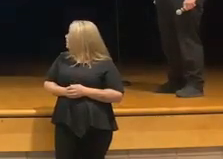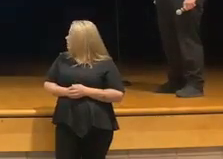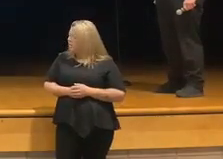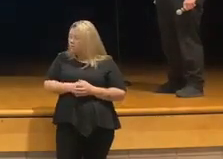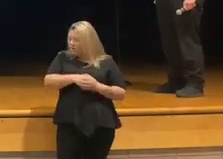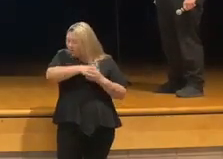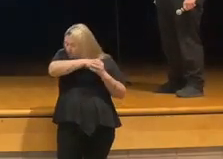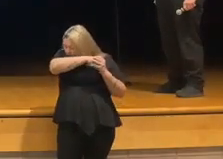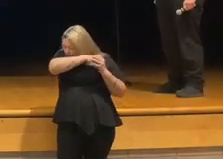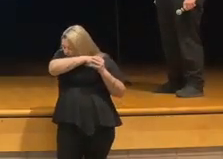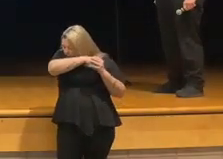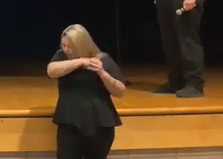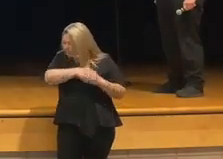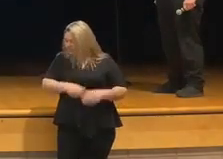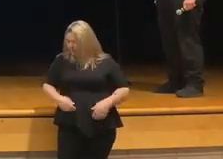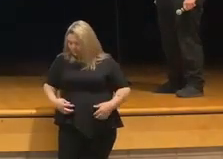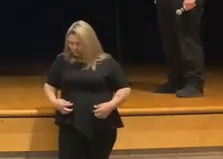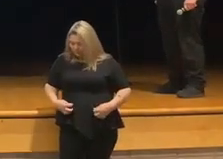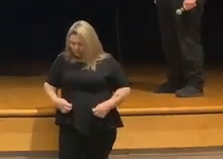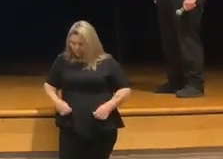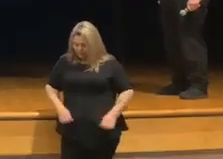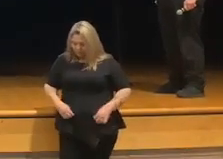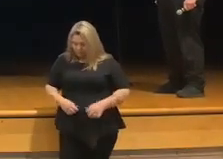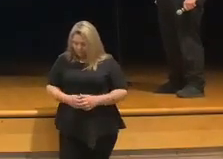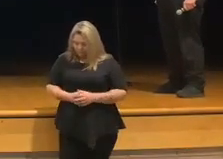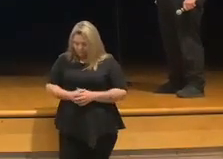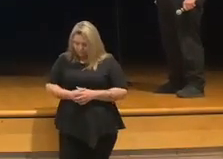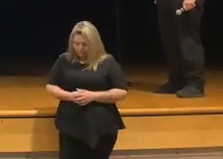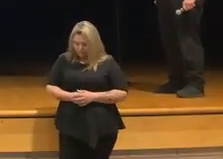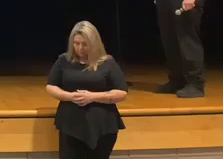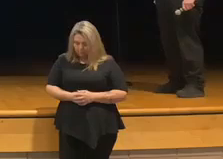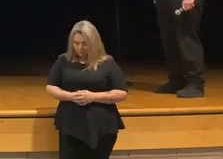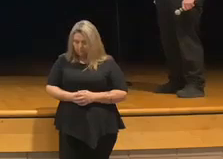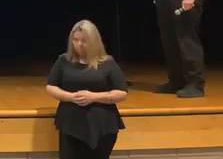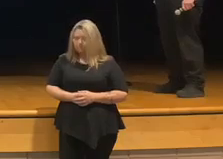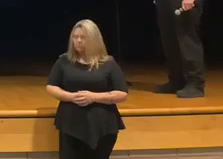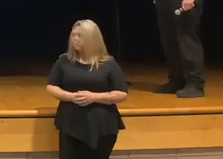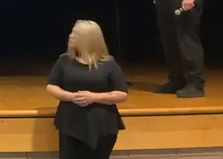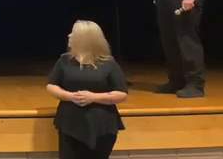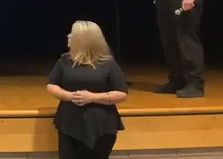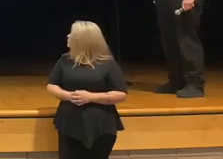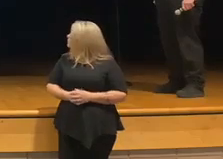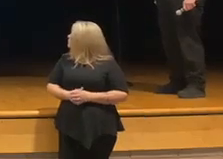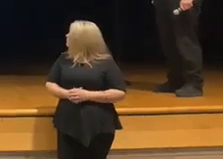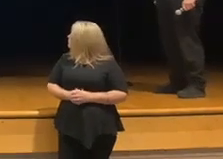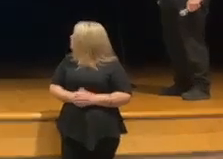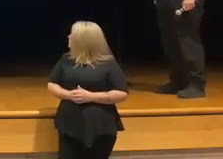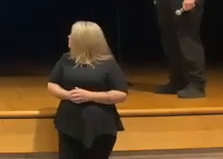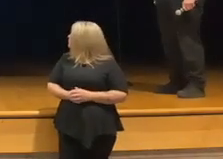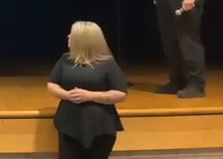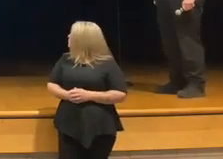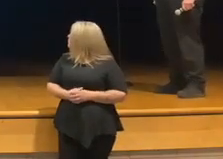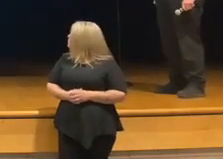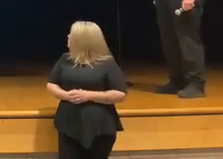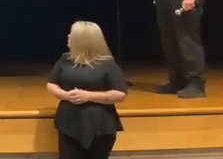Like the study I live in? Yeah, that's true. I get a lot of those questions. Really?